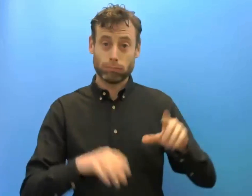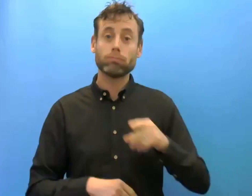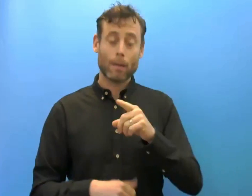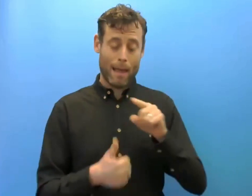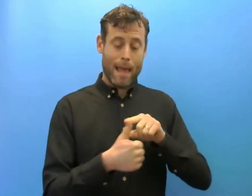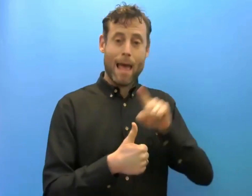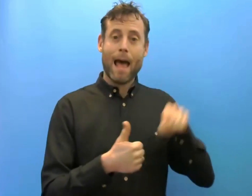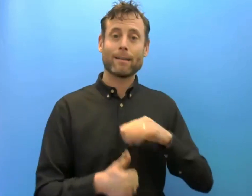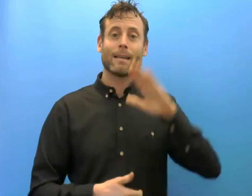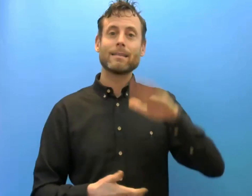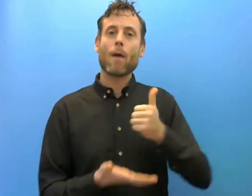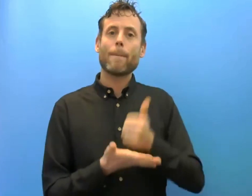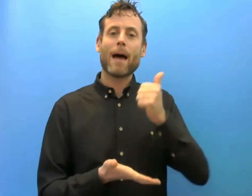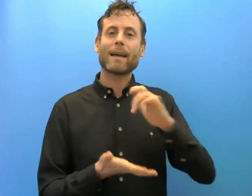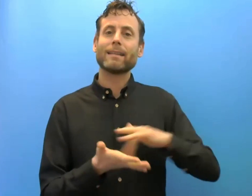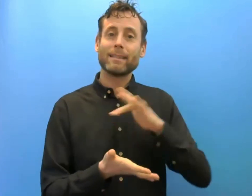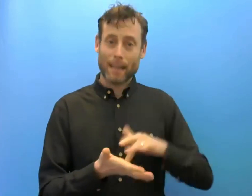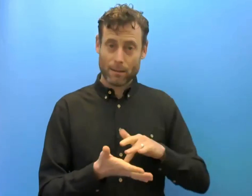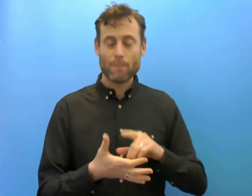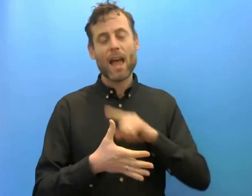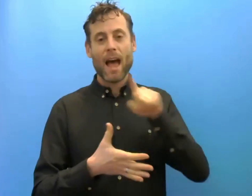Centre, @WeAreUnlimited,